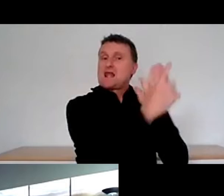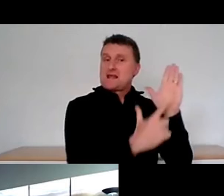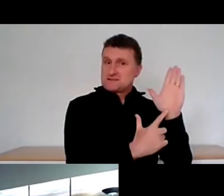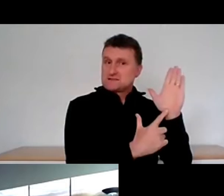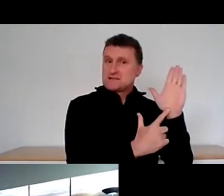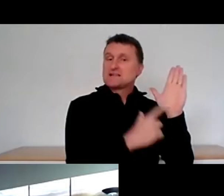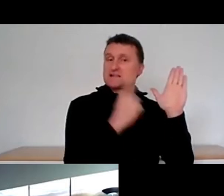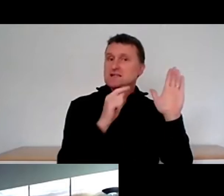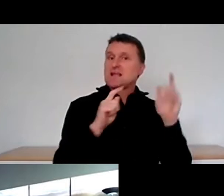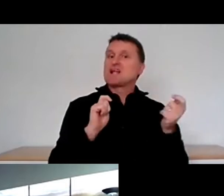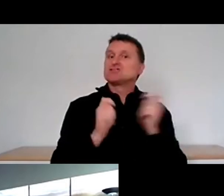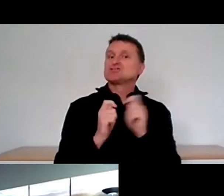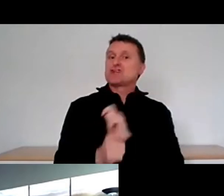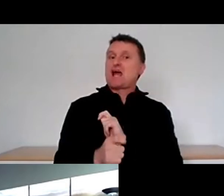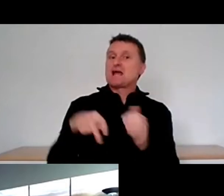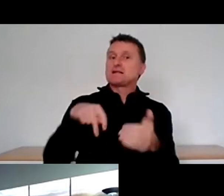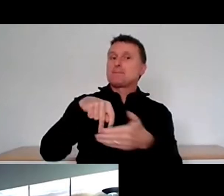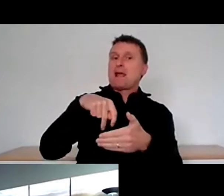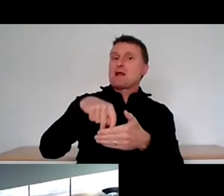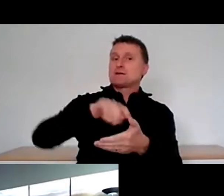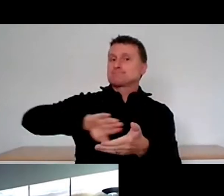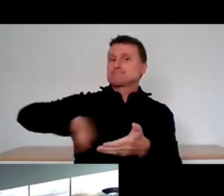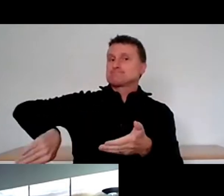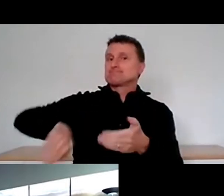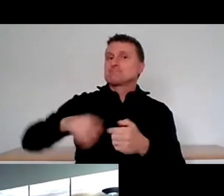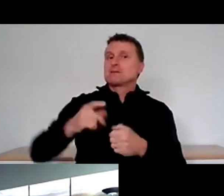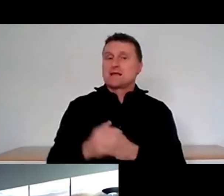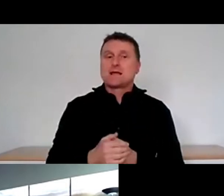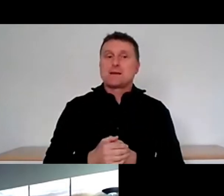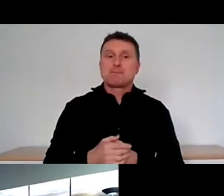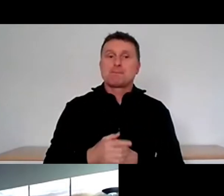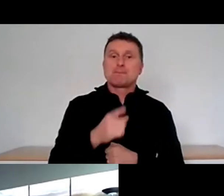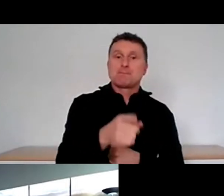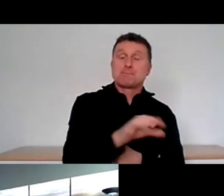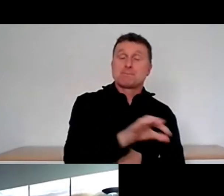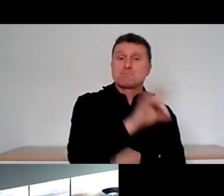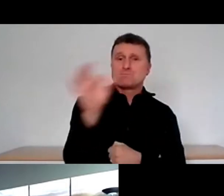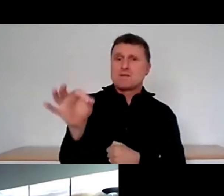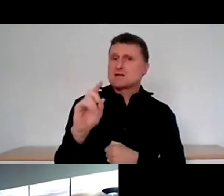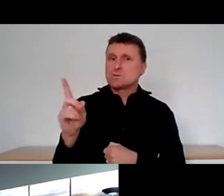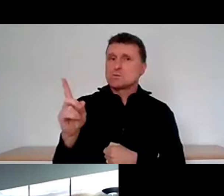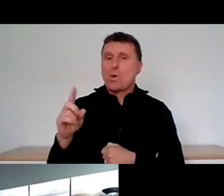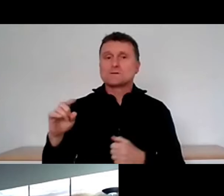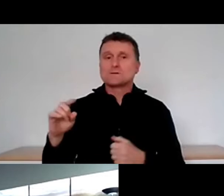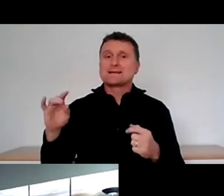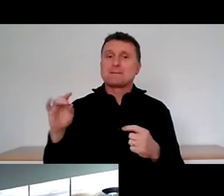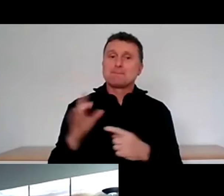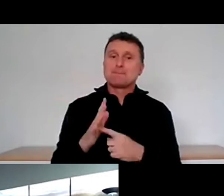Beautiful. So what are the key parts of the report? Can you explain to us